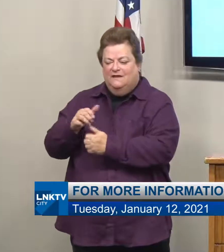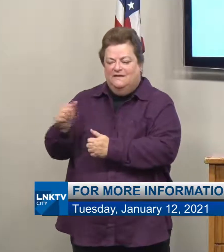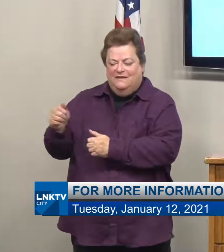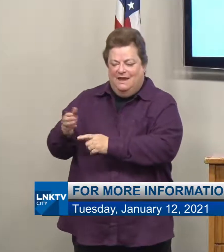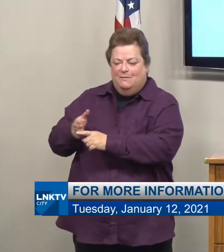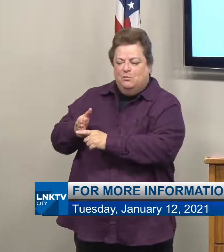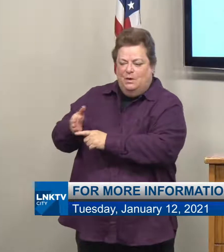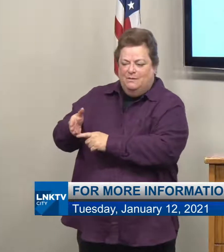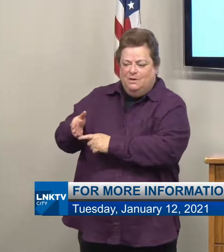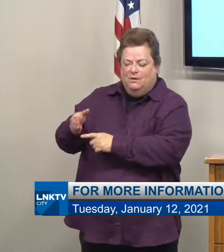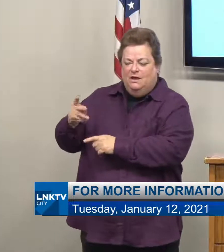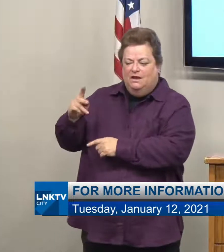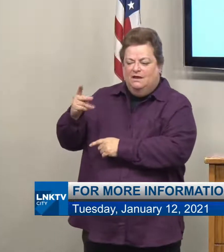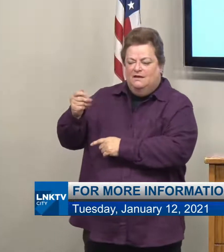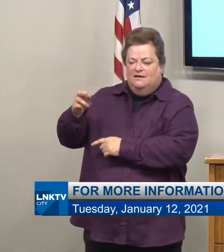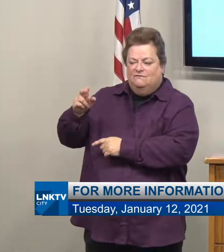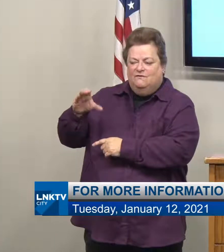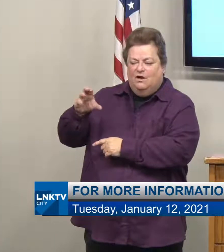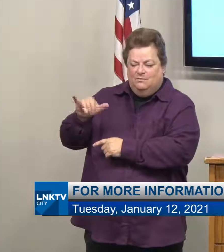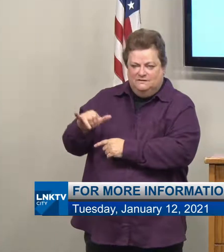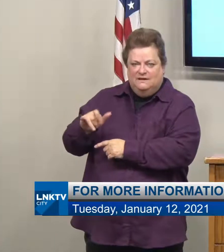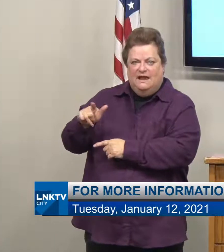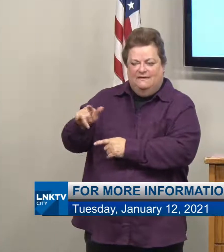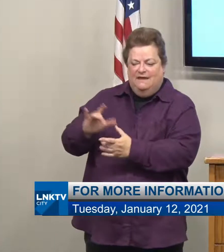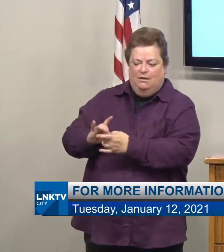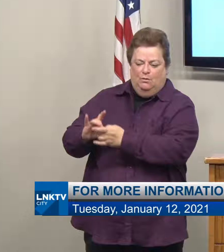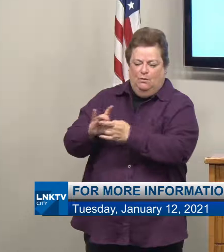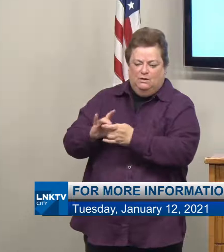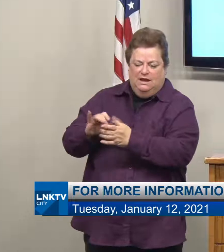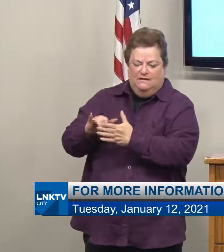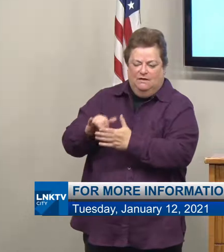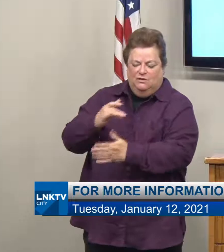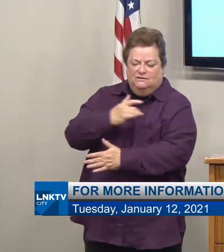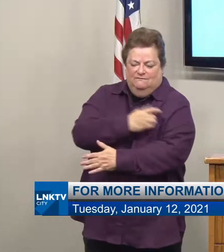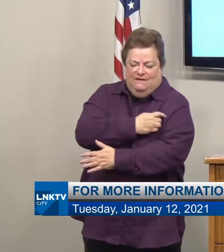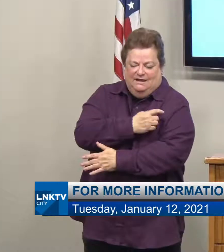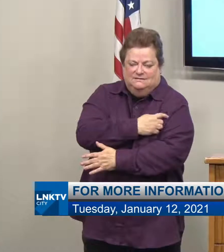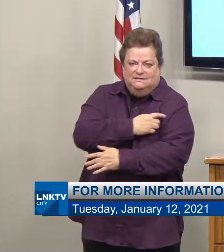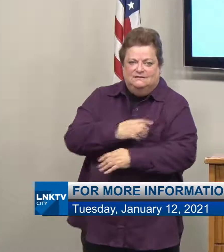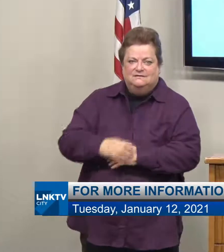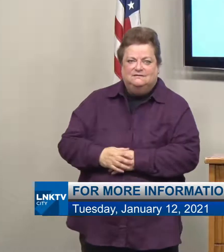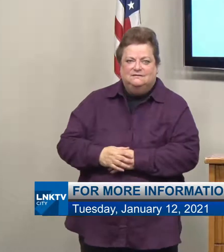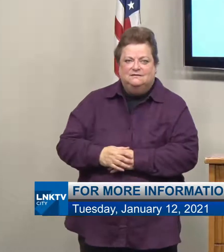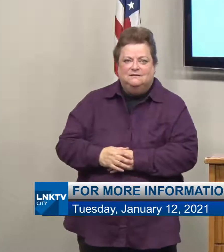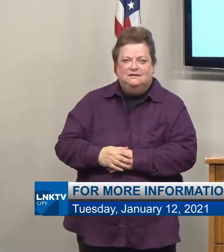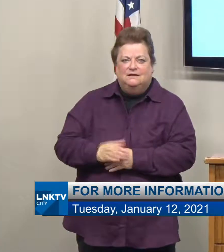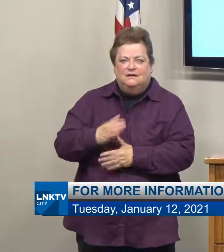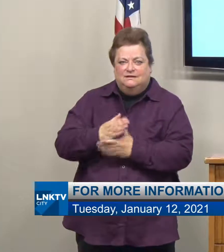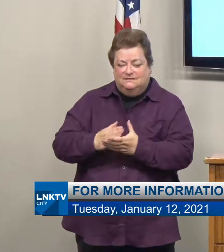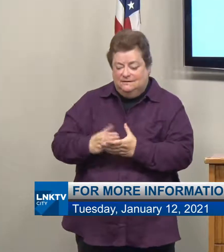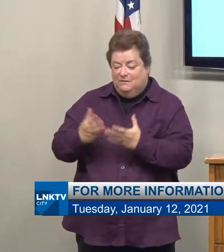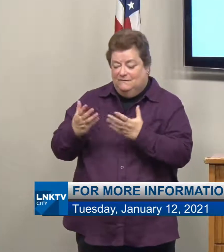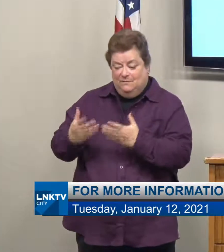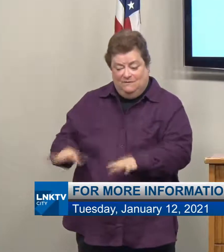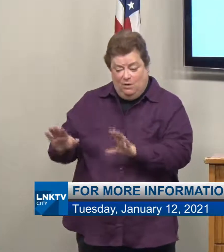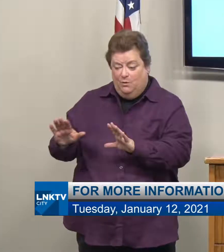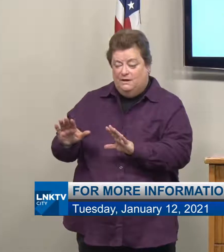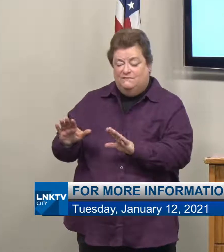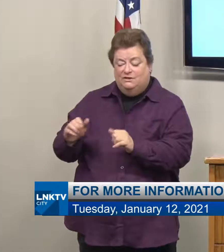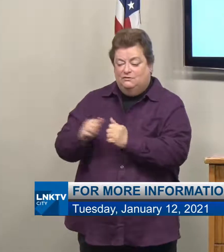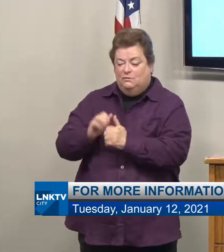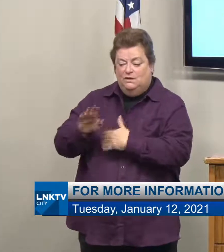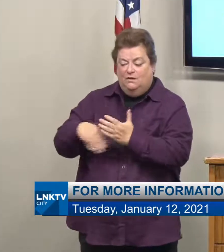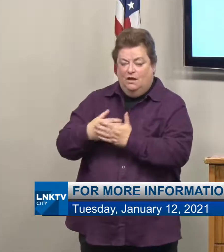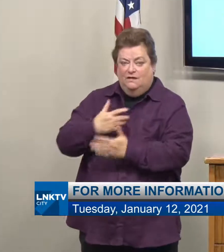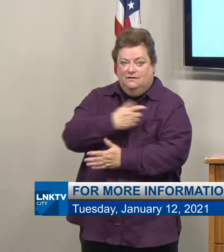pharmacy partner, and they coordinate the on-site efforts. Some of these facilities have finished vaccinations. As